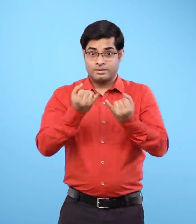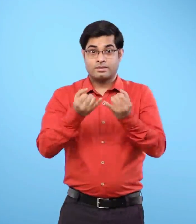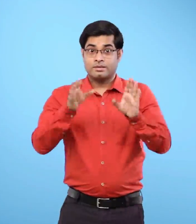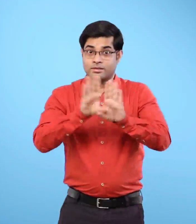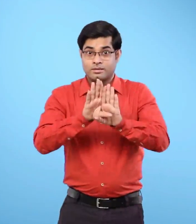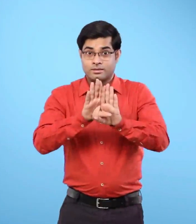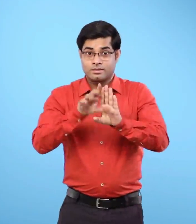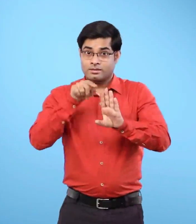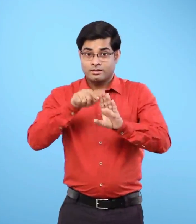2 days after Sunday.